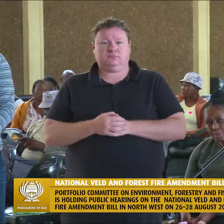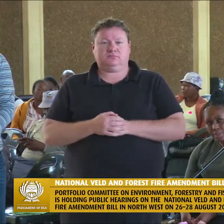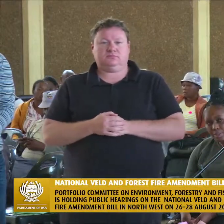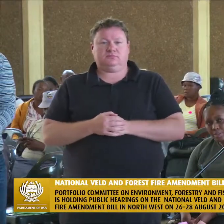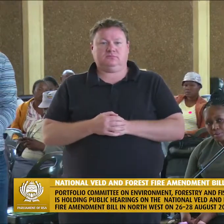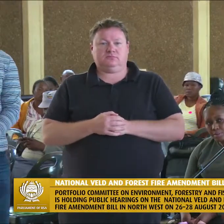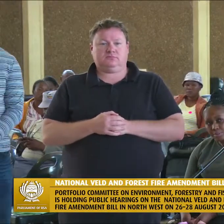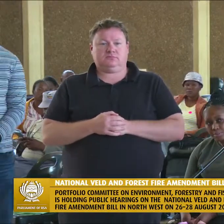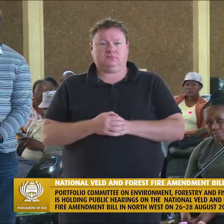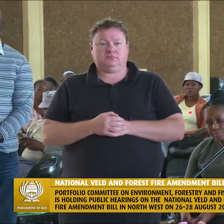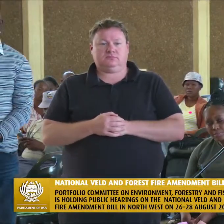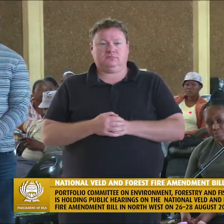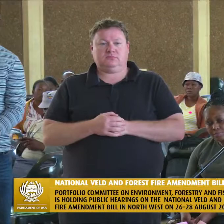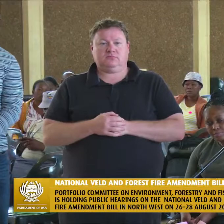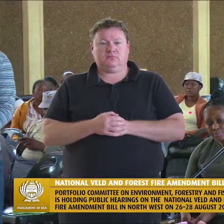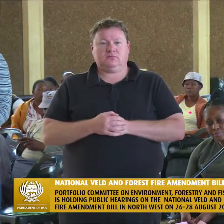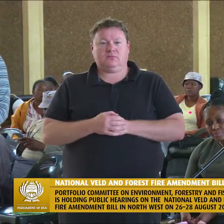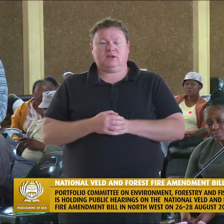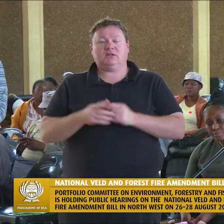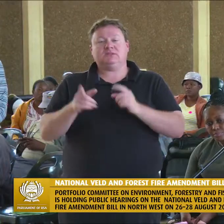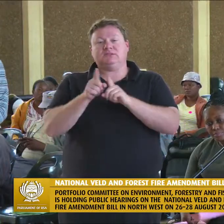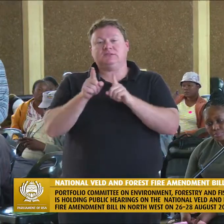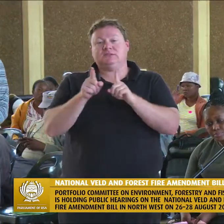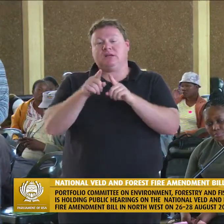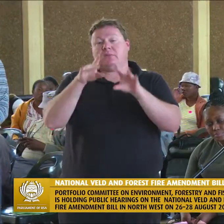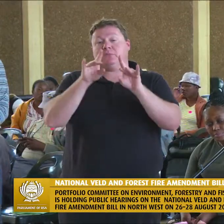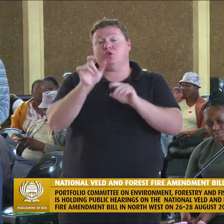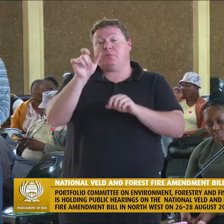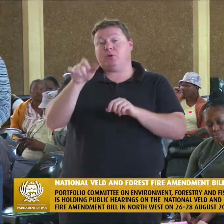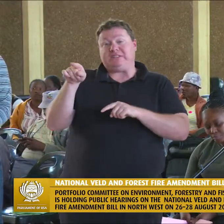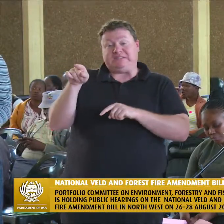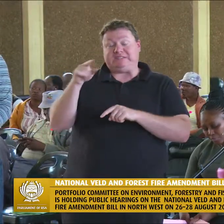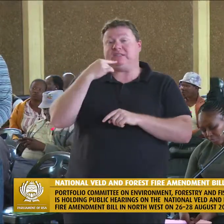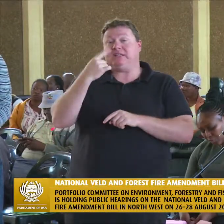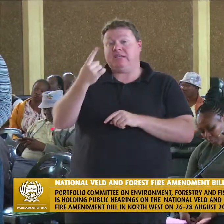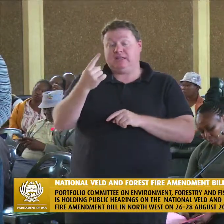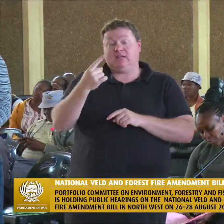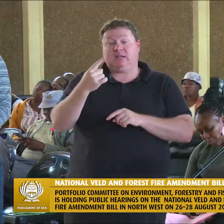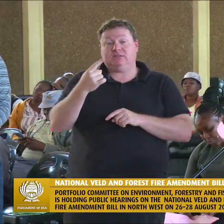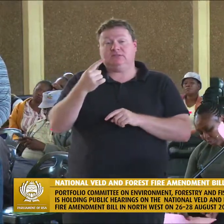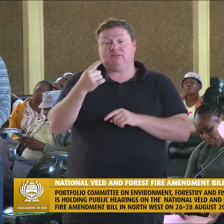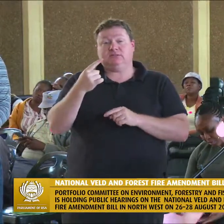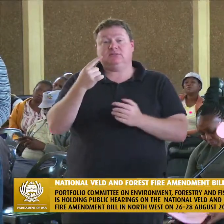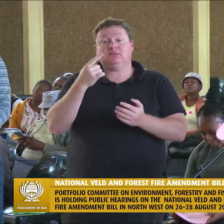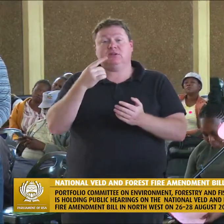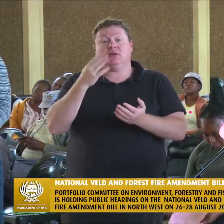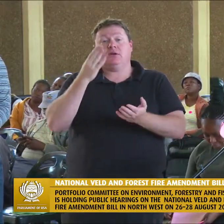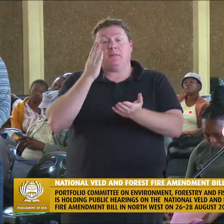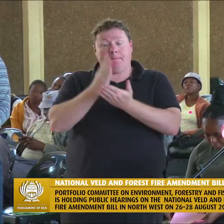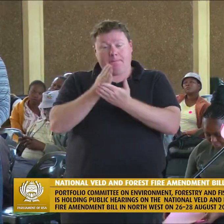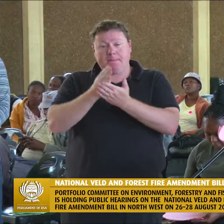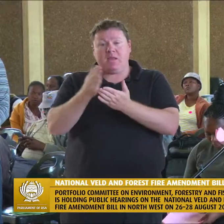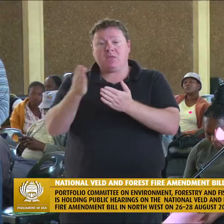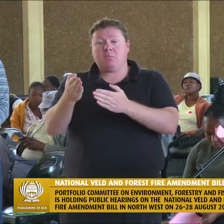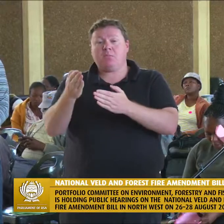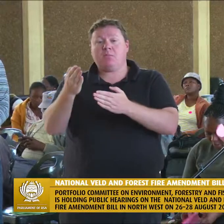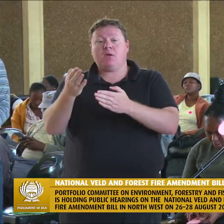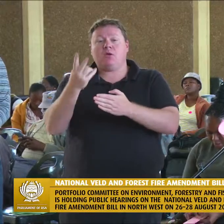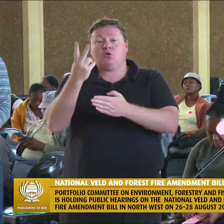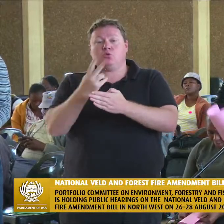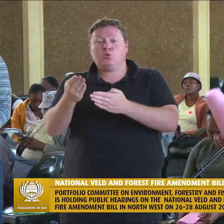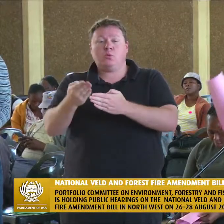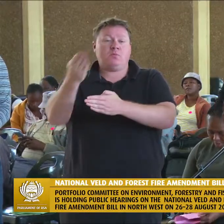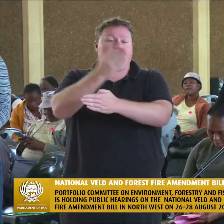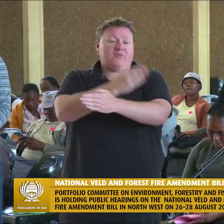two weeks before actually have the as the person said we were supposed to have received this uh two weeks